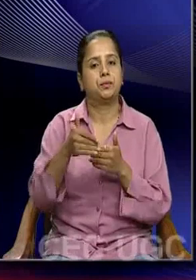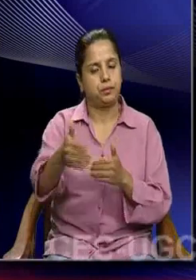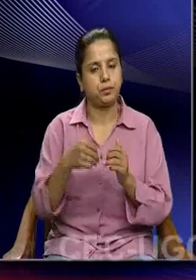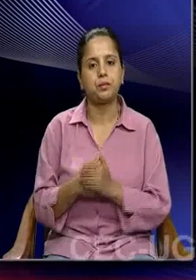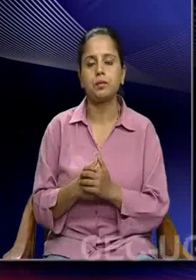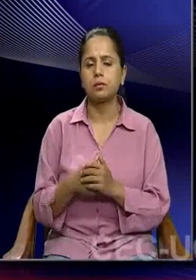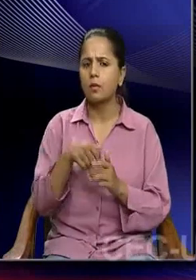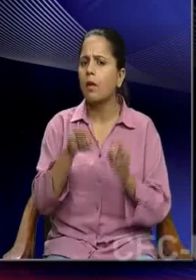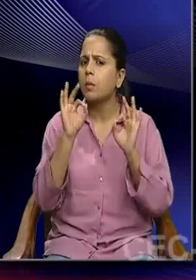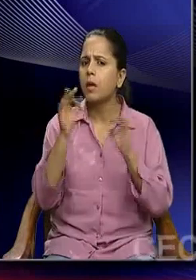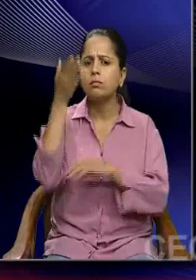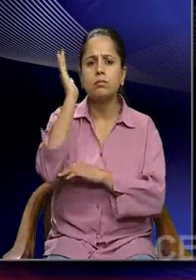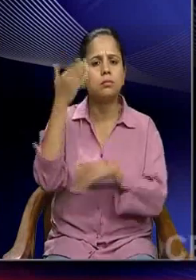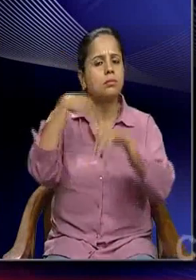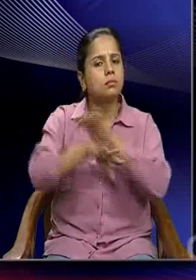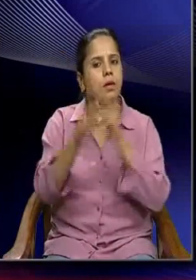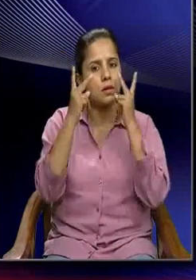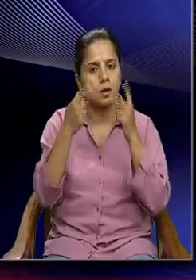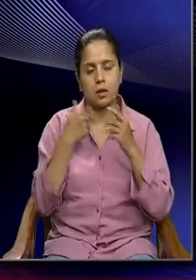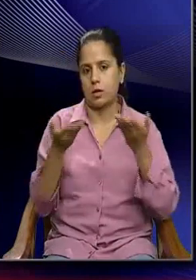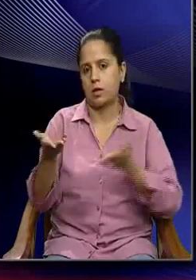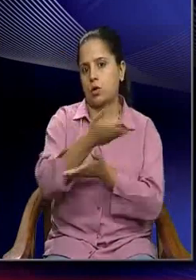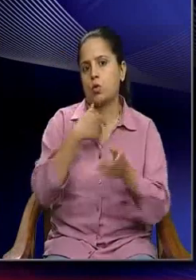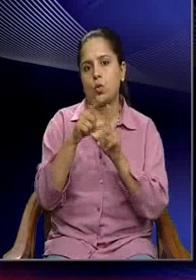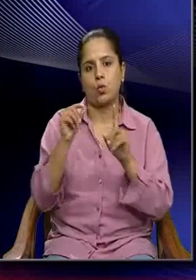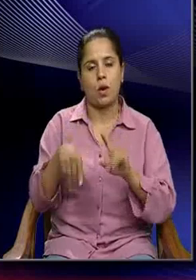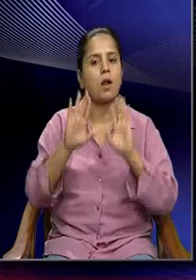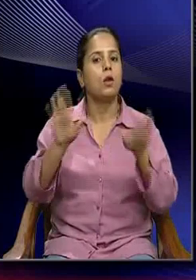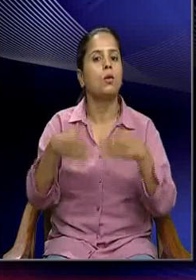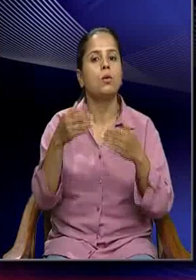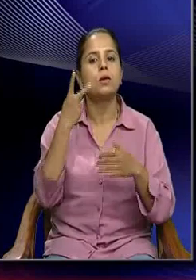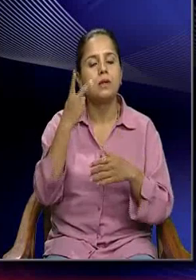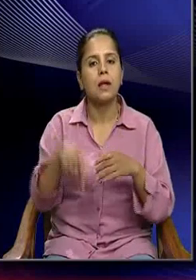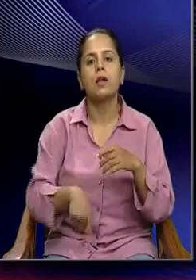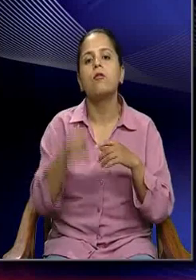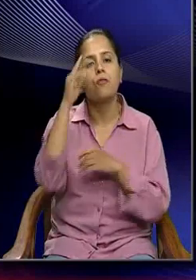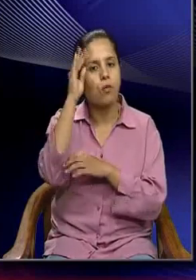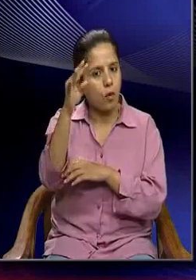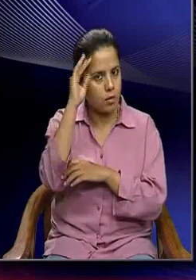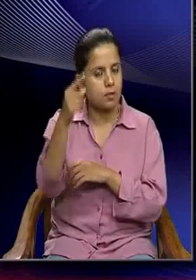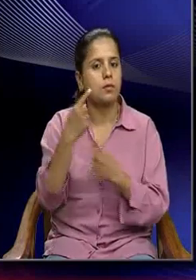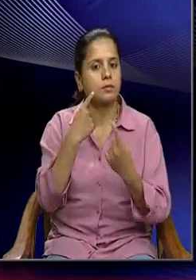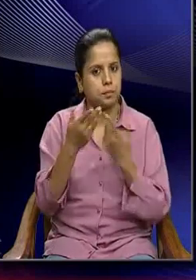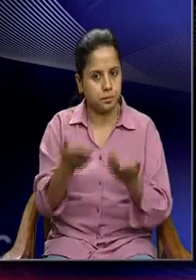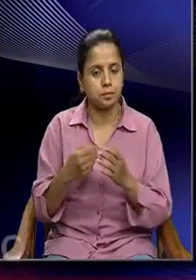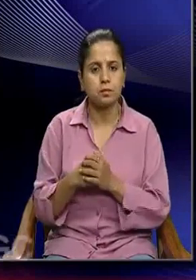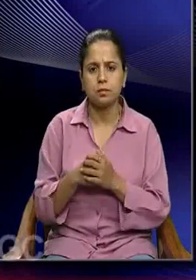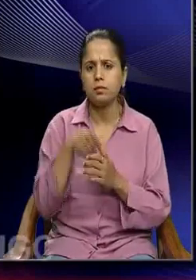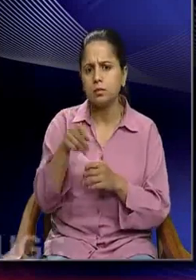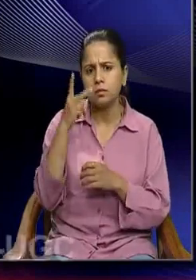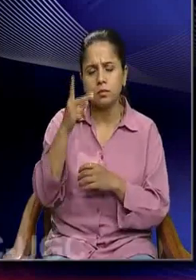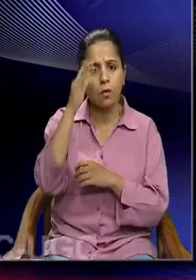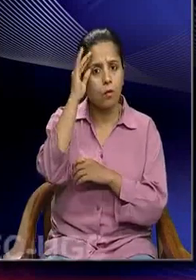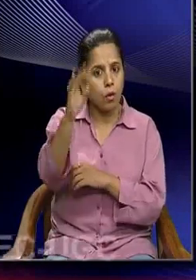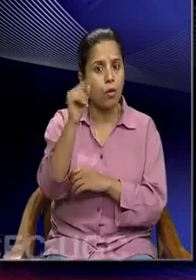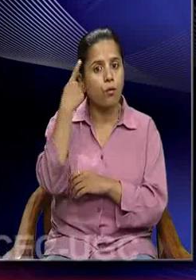In this special lecture series, we are doing an introduction to philosophy, which is basically for